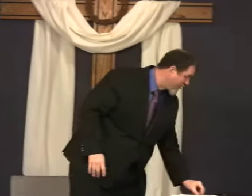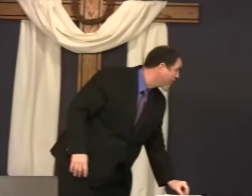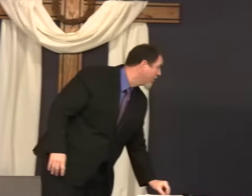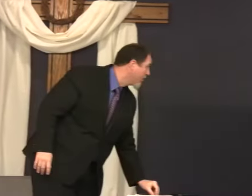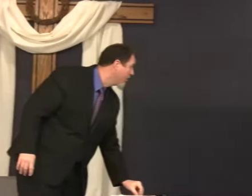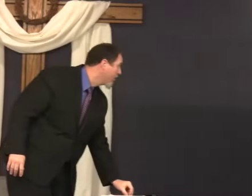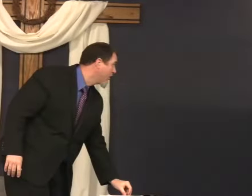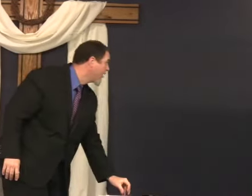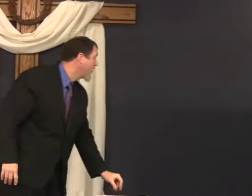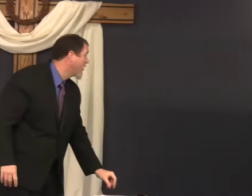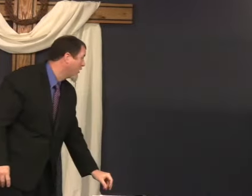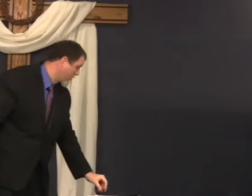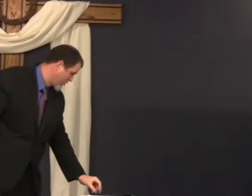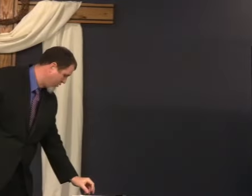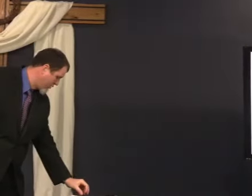then